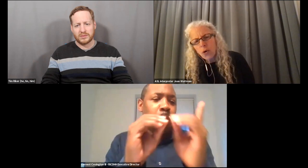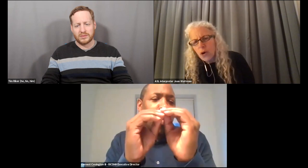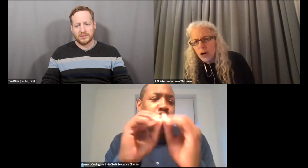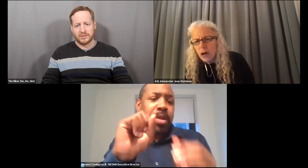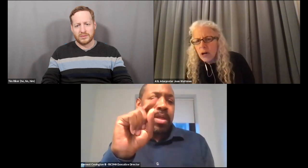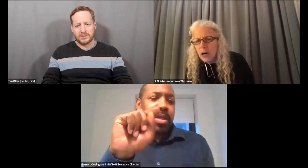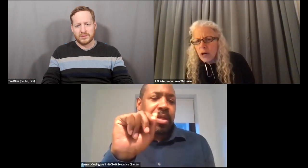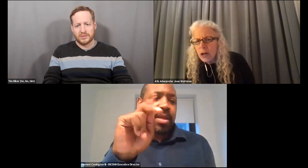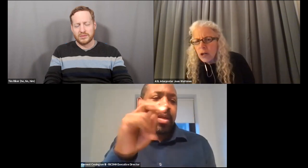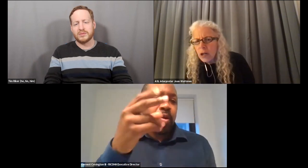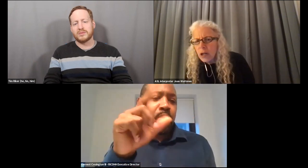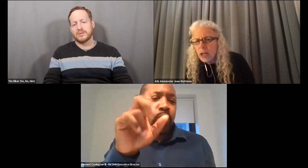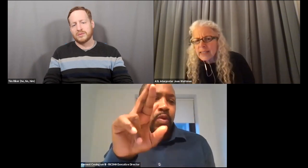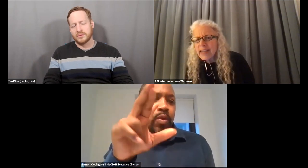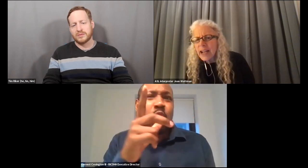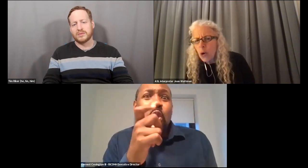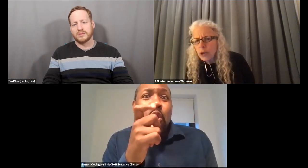or a stakeholder.